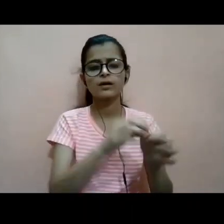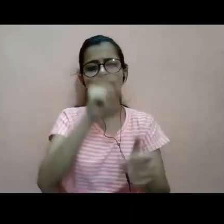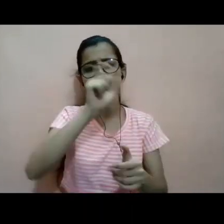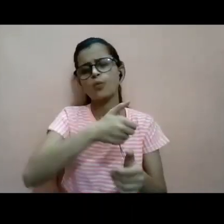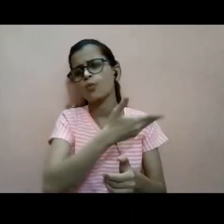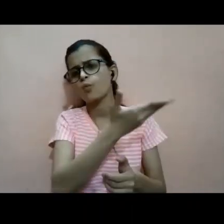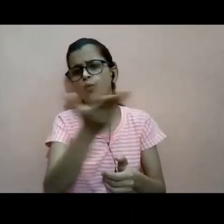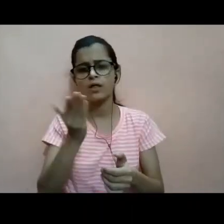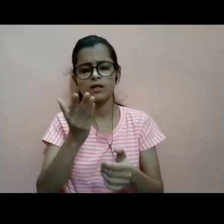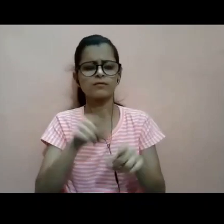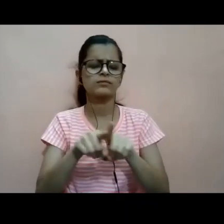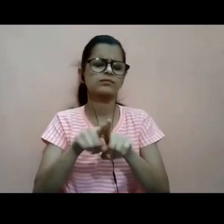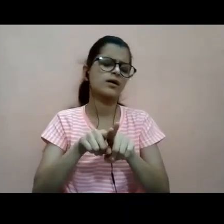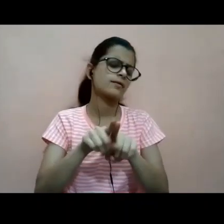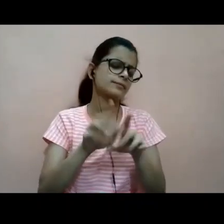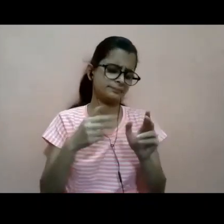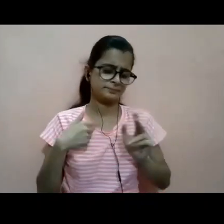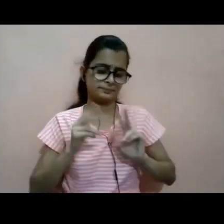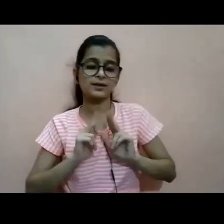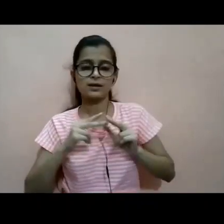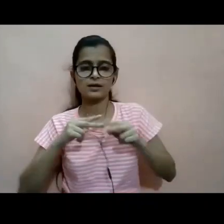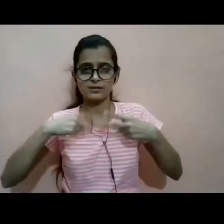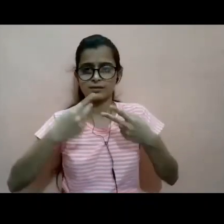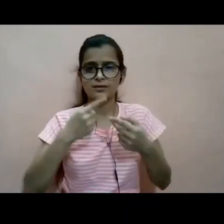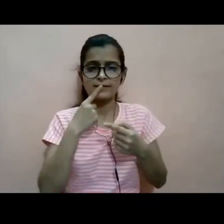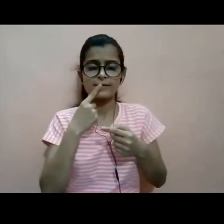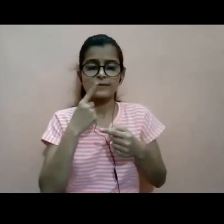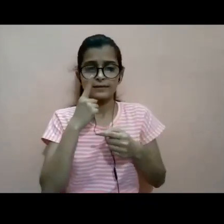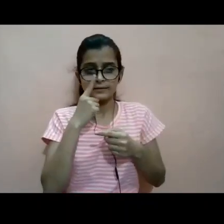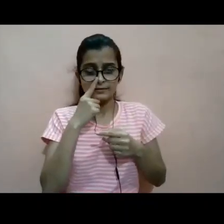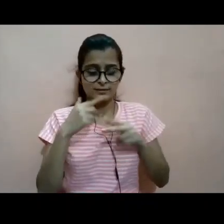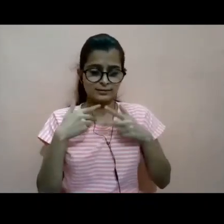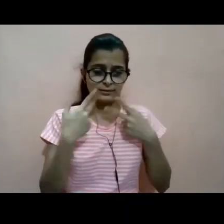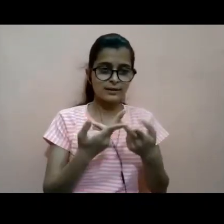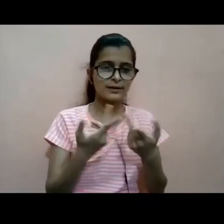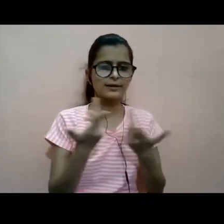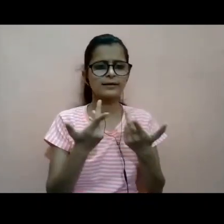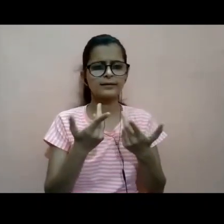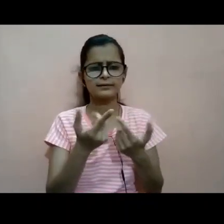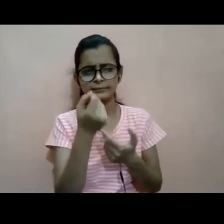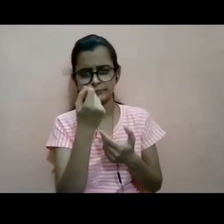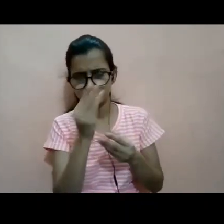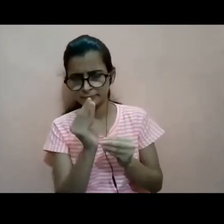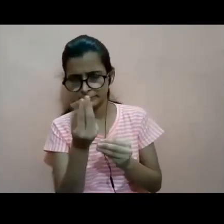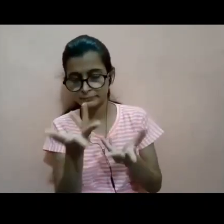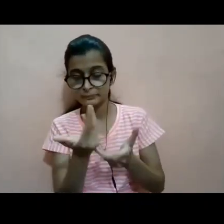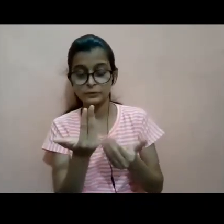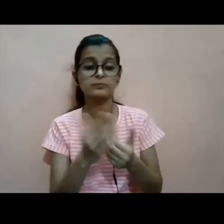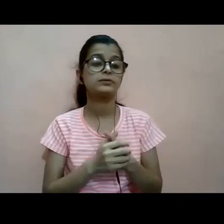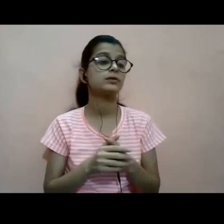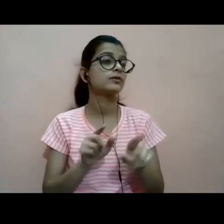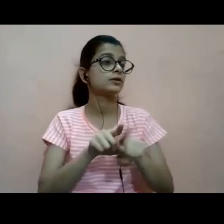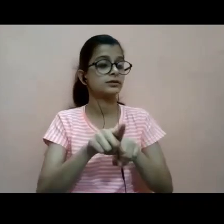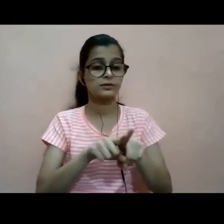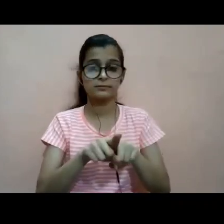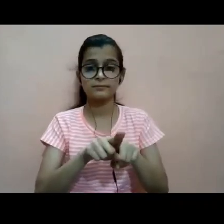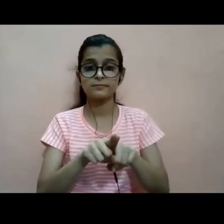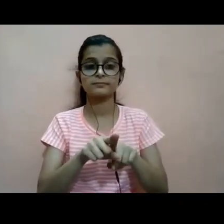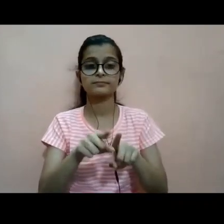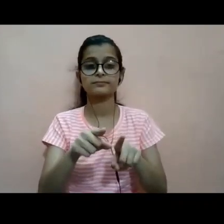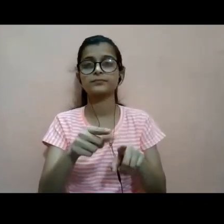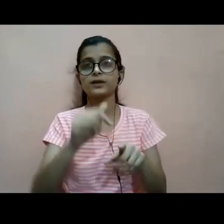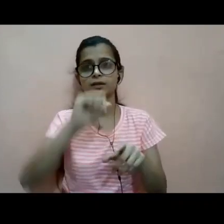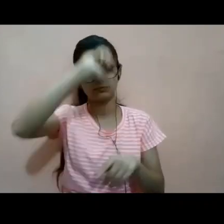For example, I can give even example for better understanding, perhaps. See, in India,